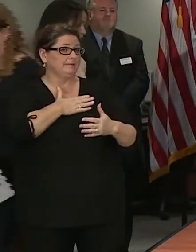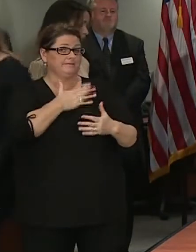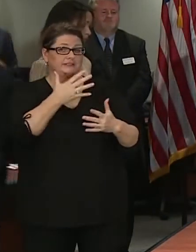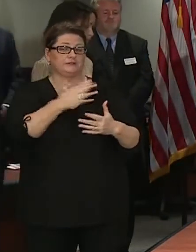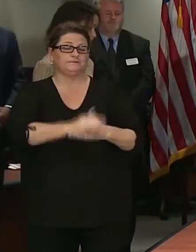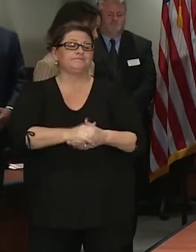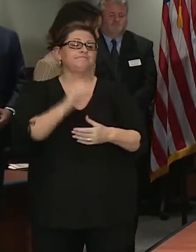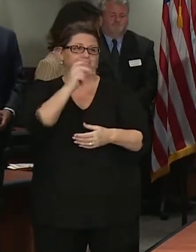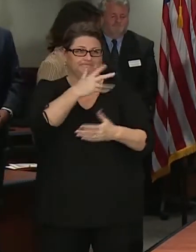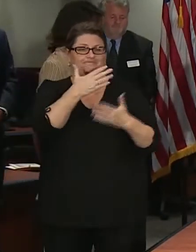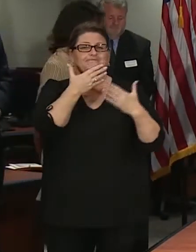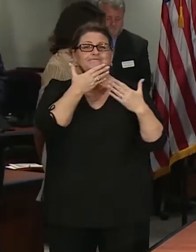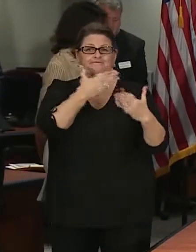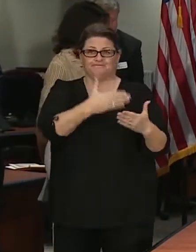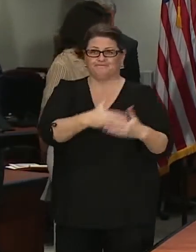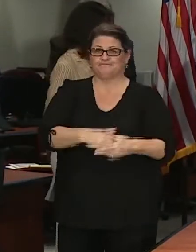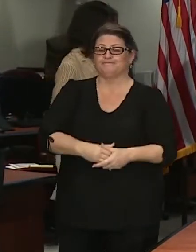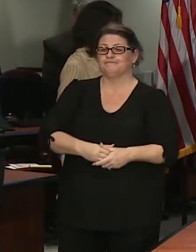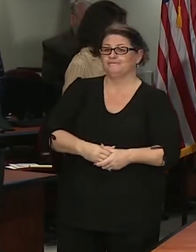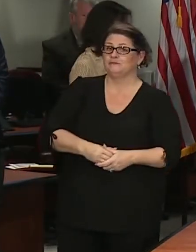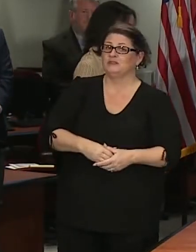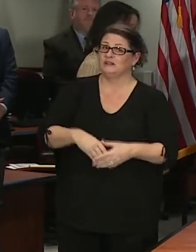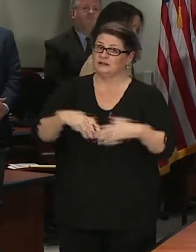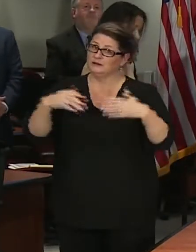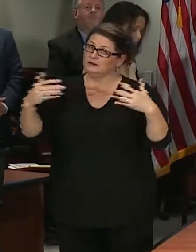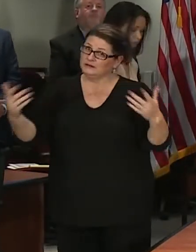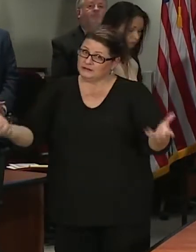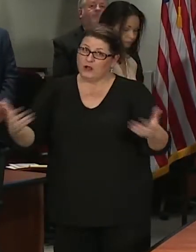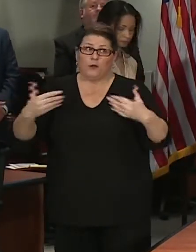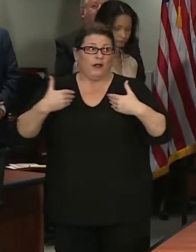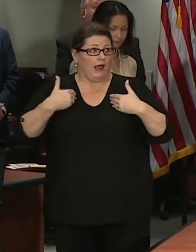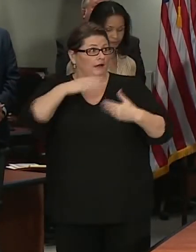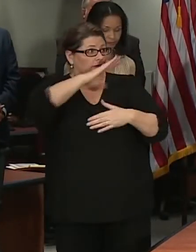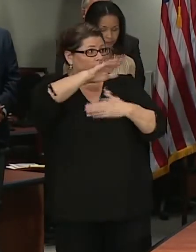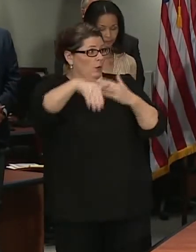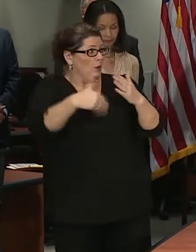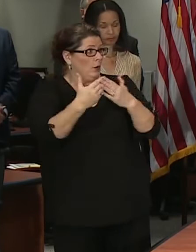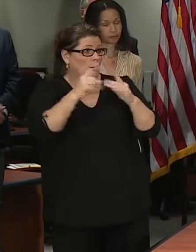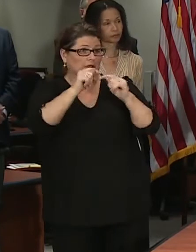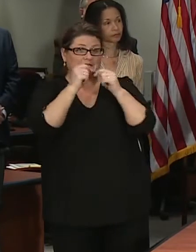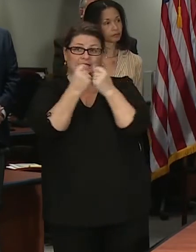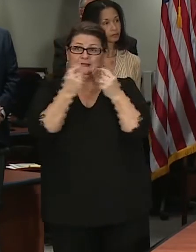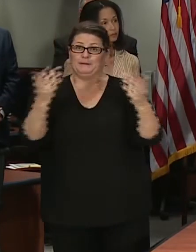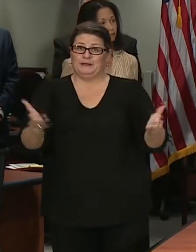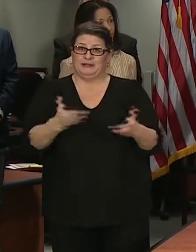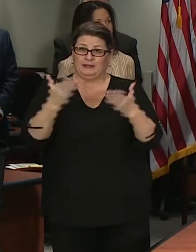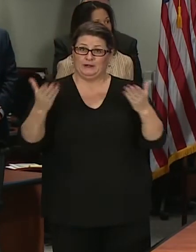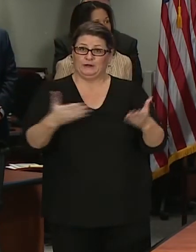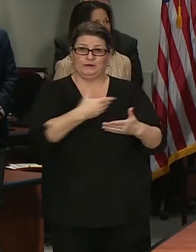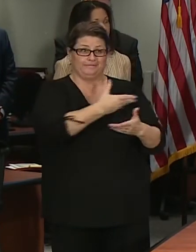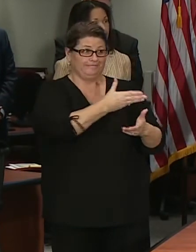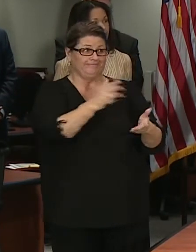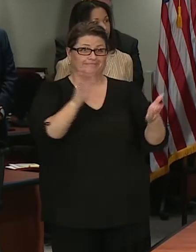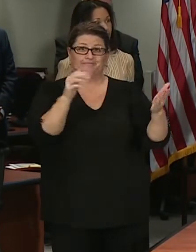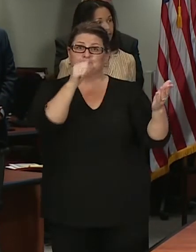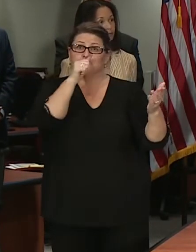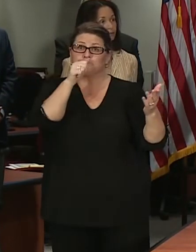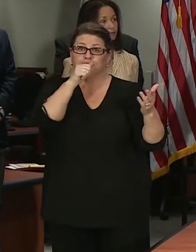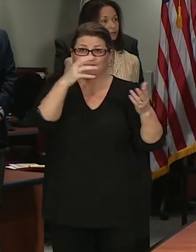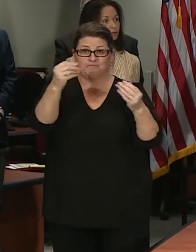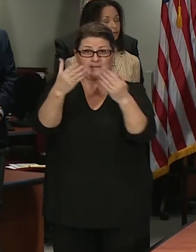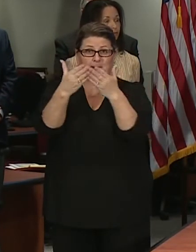Thank you, Ms. Farr. Well, as you can see, we have the whole team on the field, public and private. I want to thank